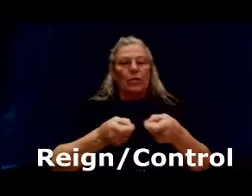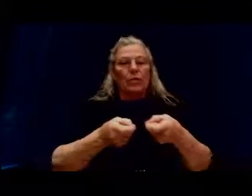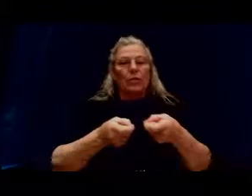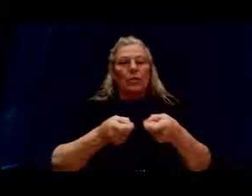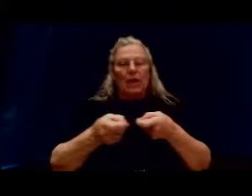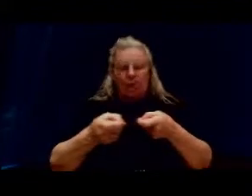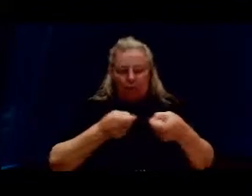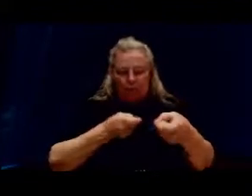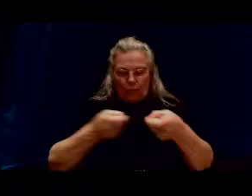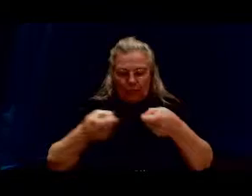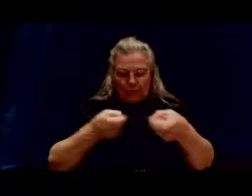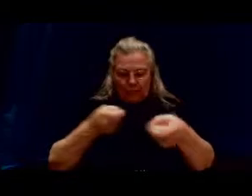them. Reins.